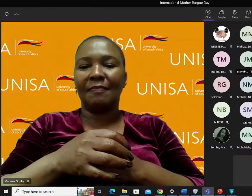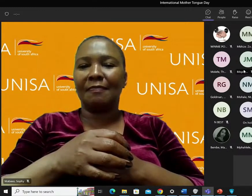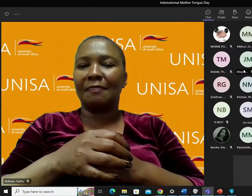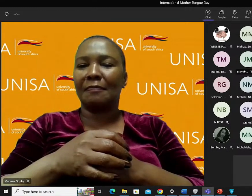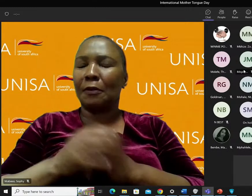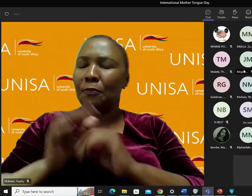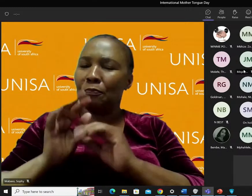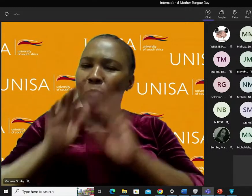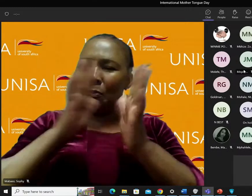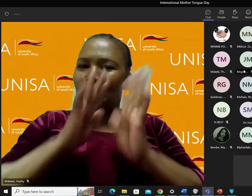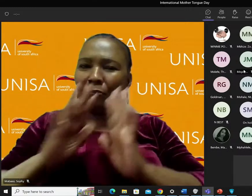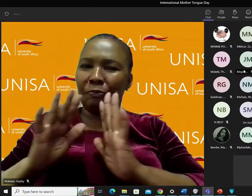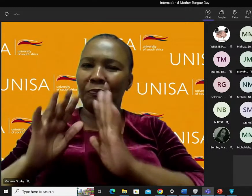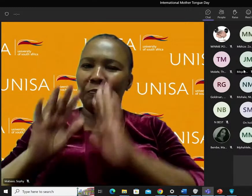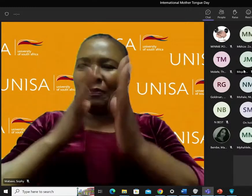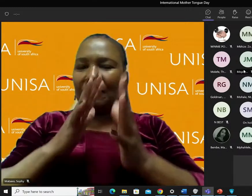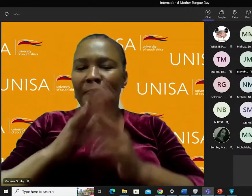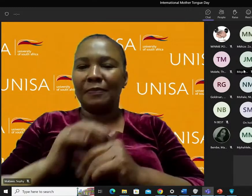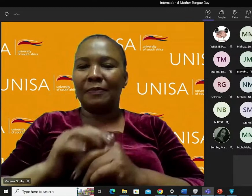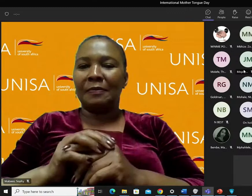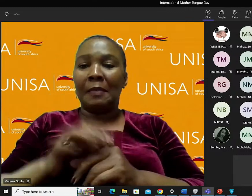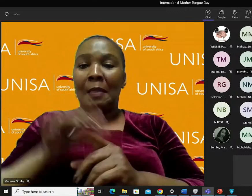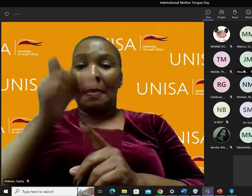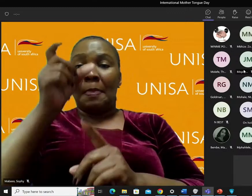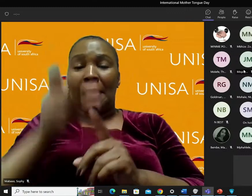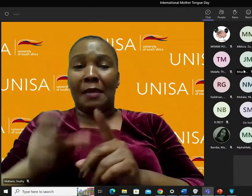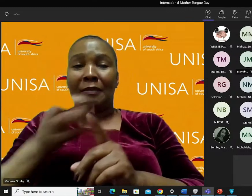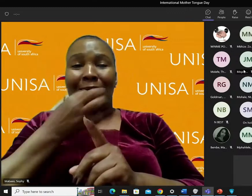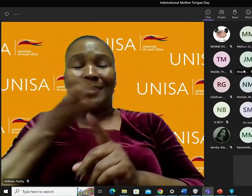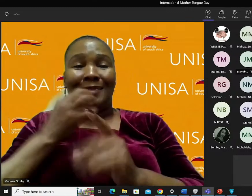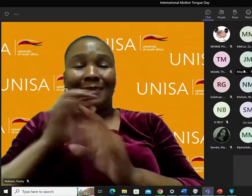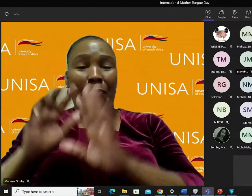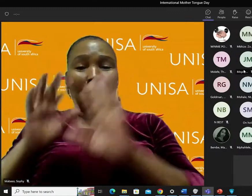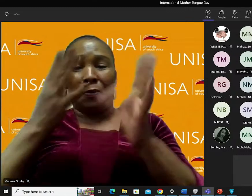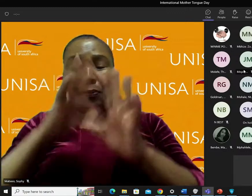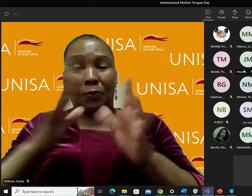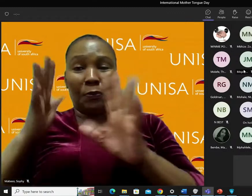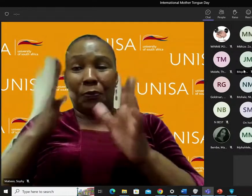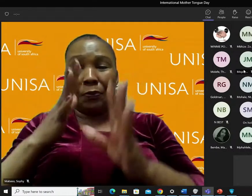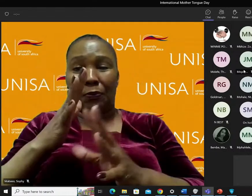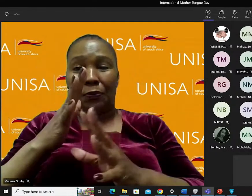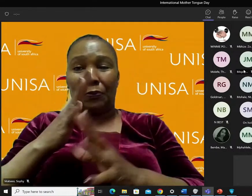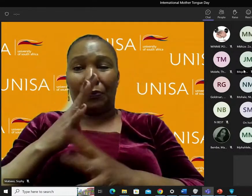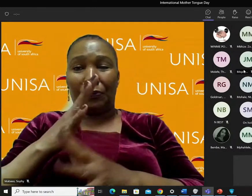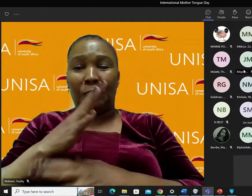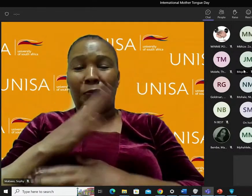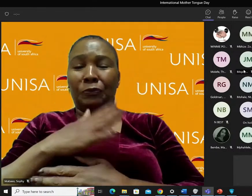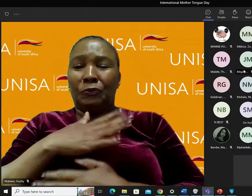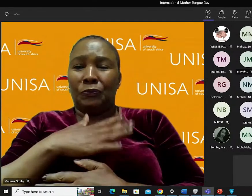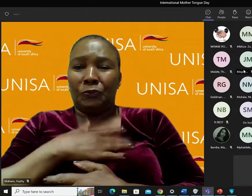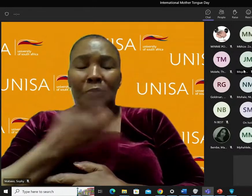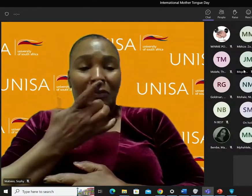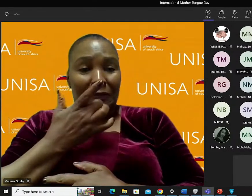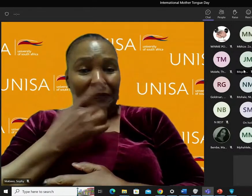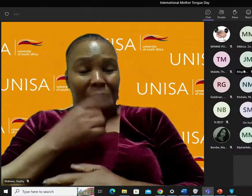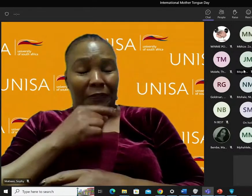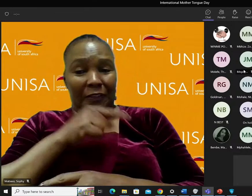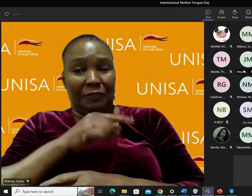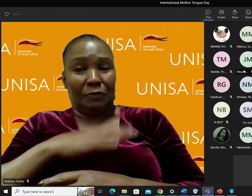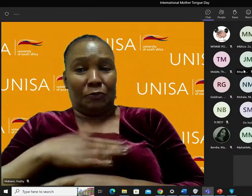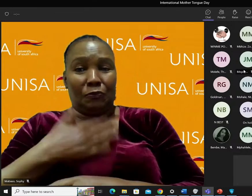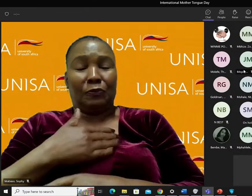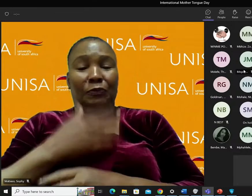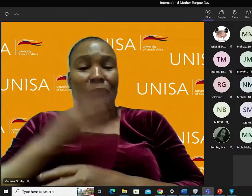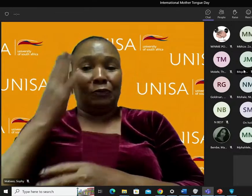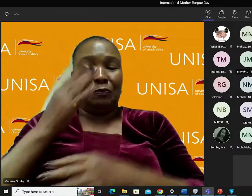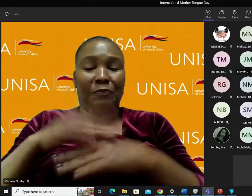Shate! Yo a sa re go shate wa duma. O duma dilo tša batho. Ai, ai, ai, ai, ai,